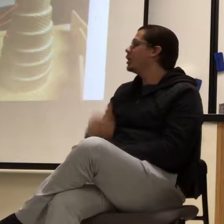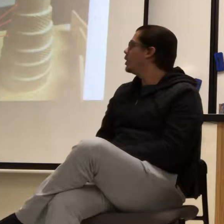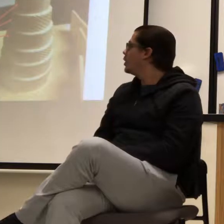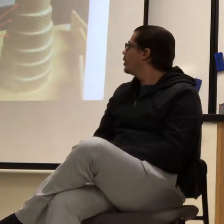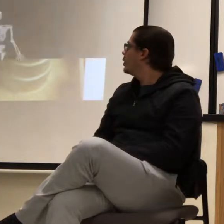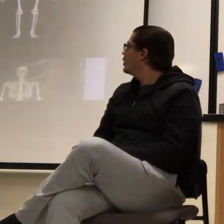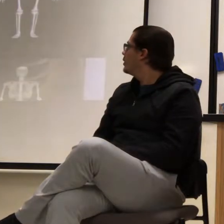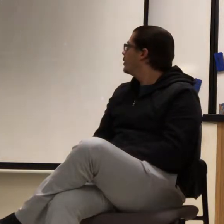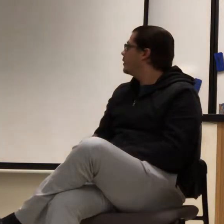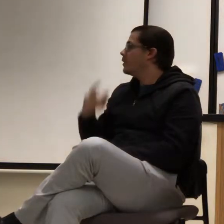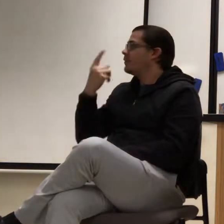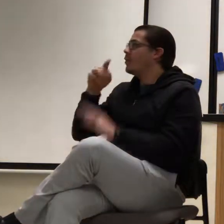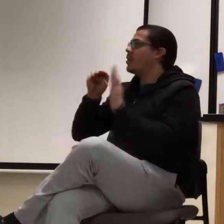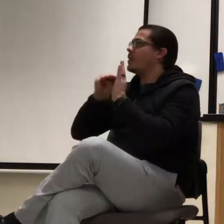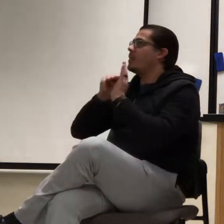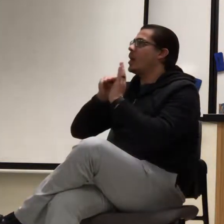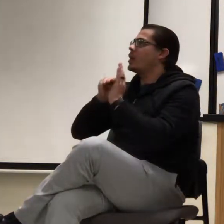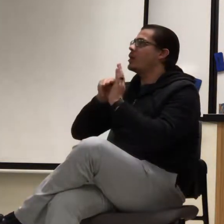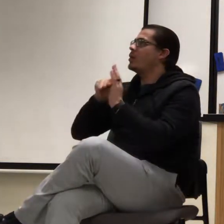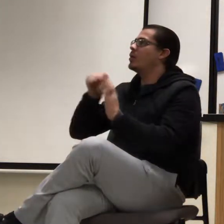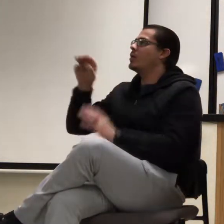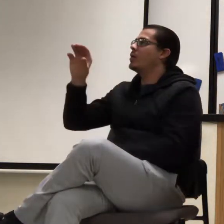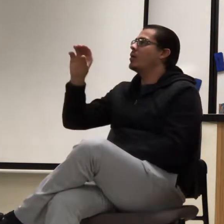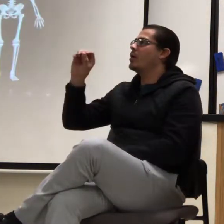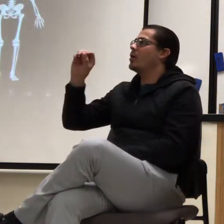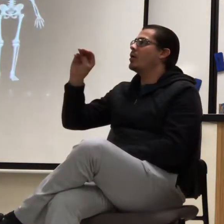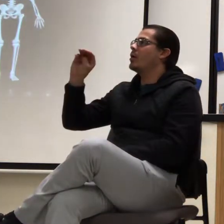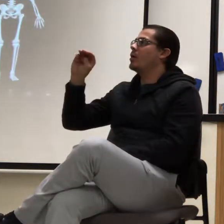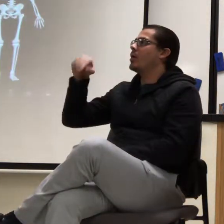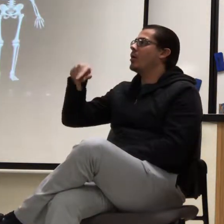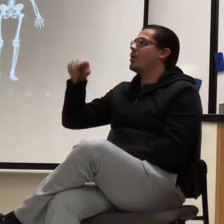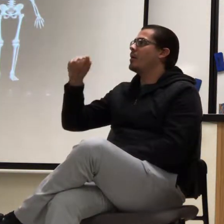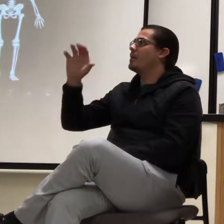the model of compact bone.